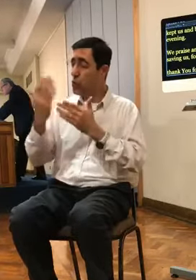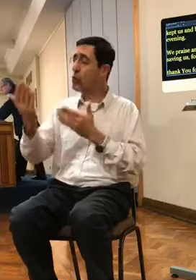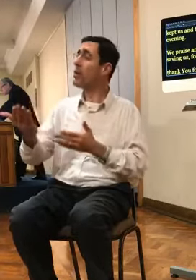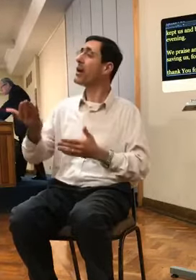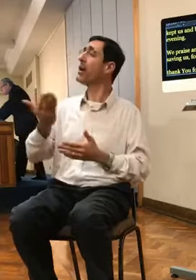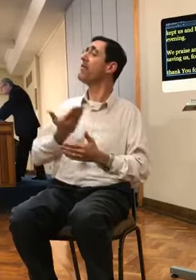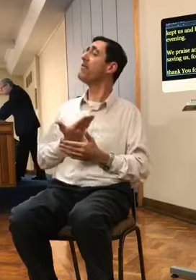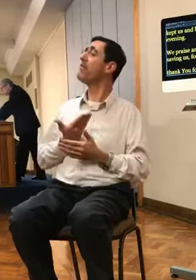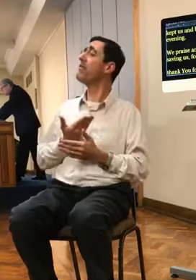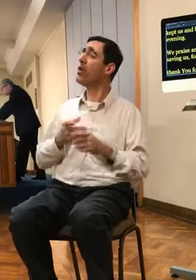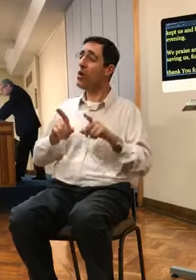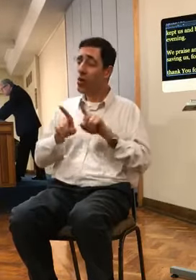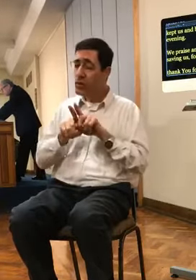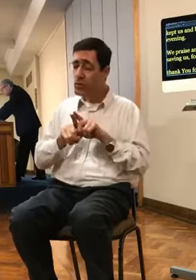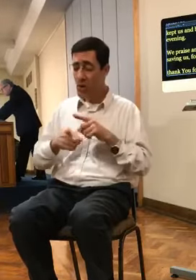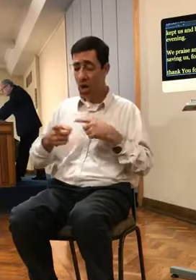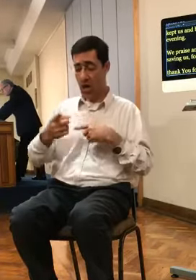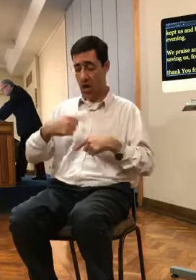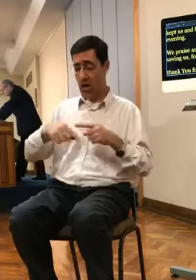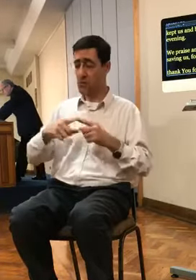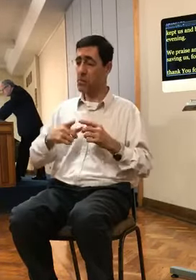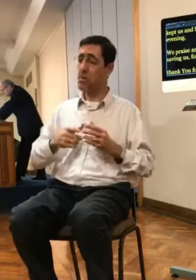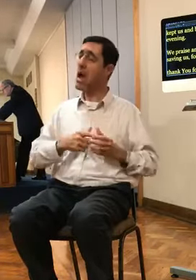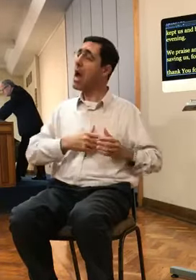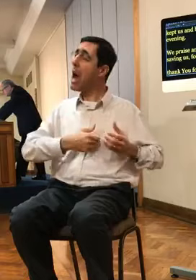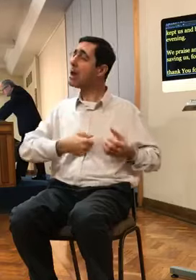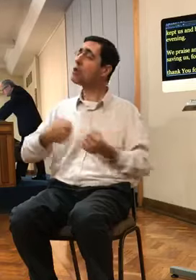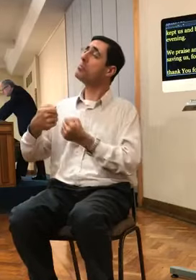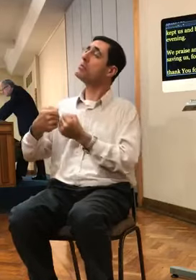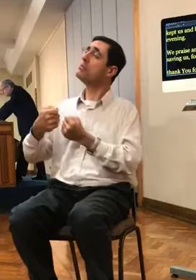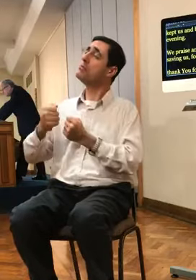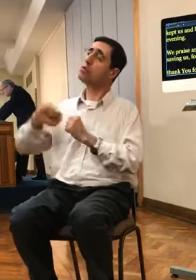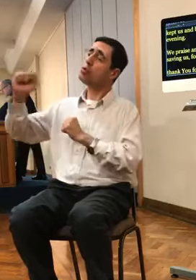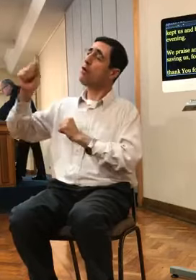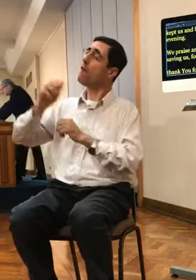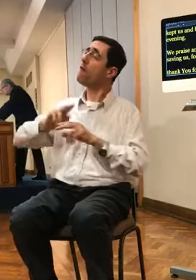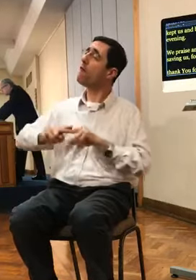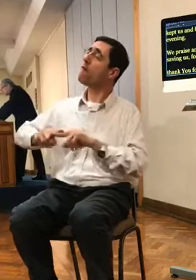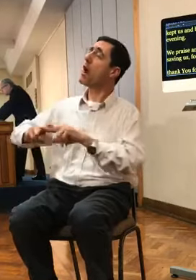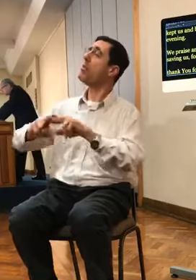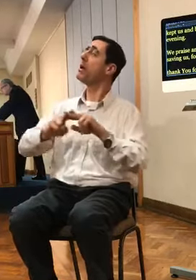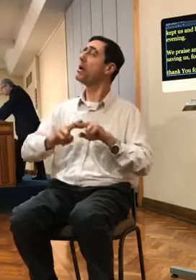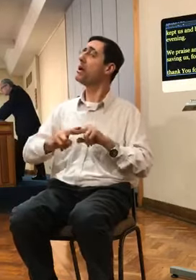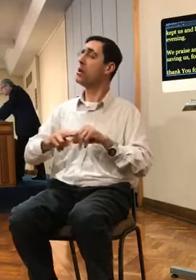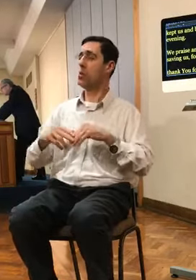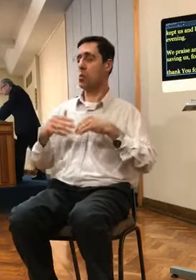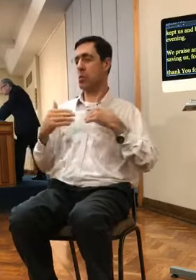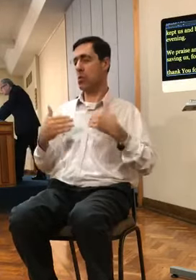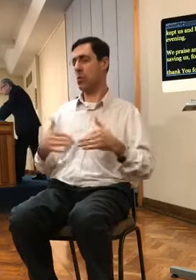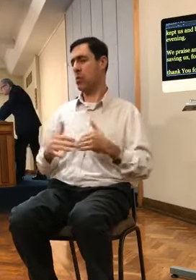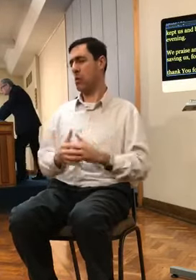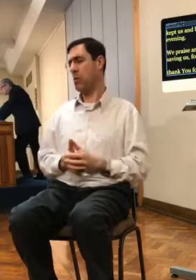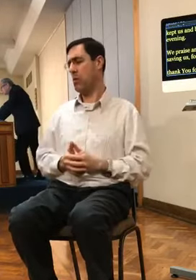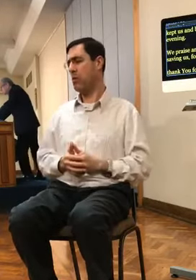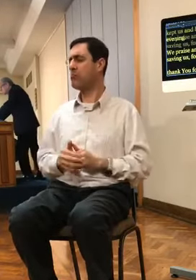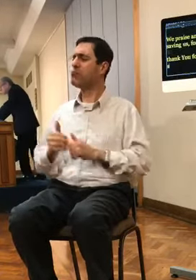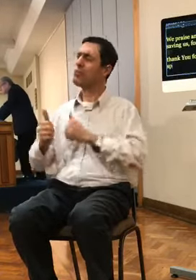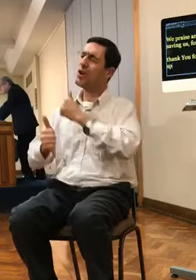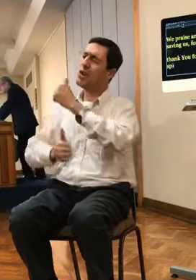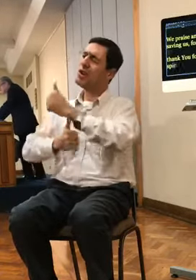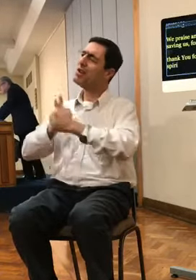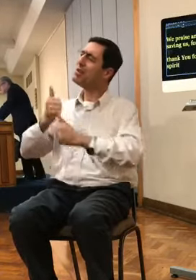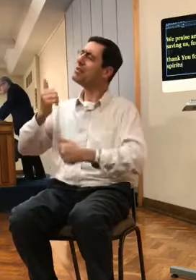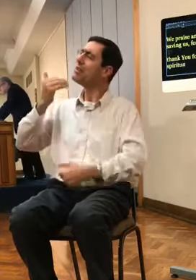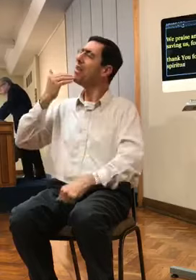for adoption into the family of our gracious God and our loving Heavenly Father. We praise Thee and thank Thee,